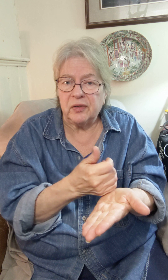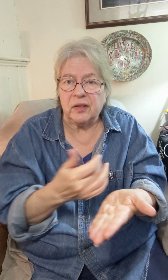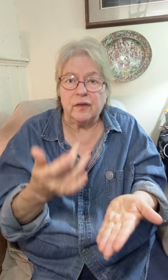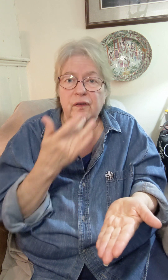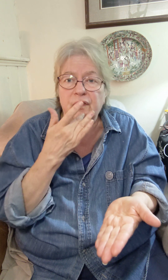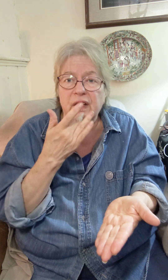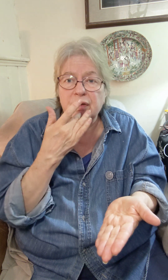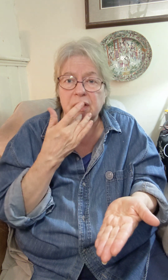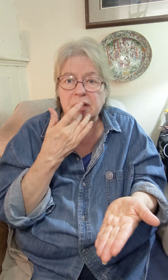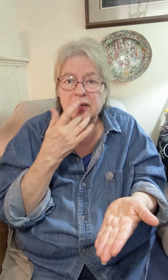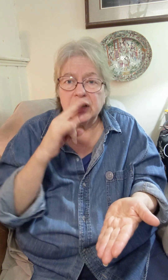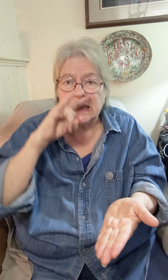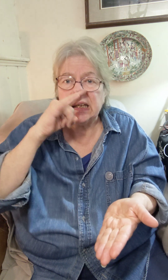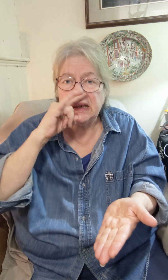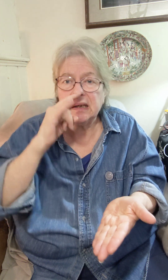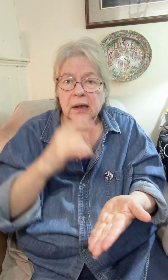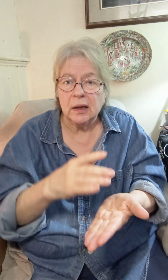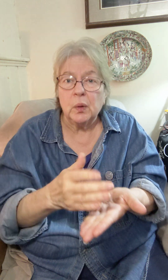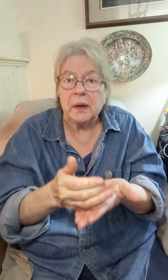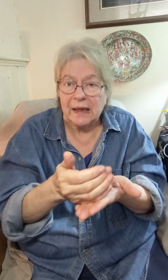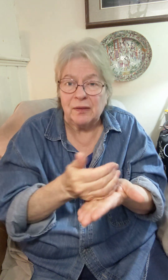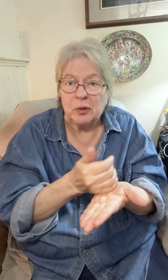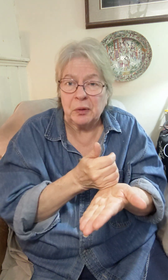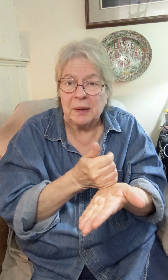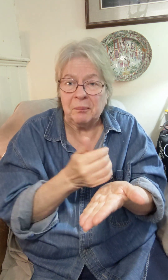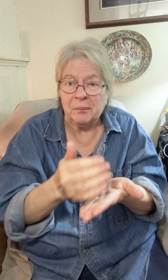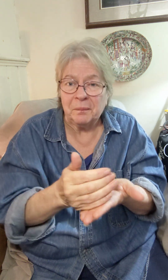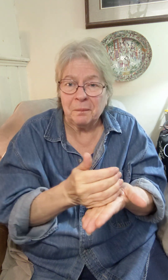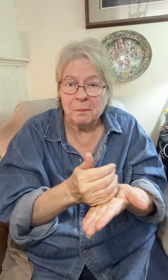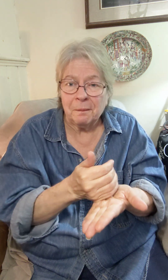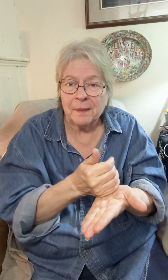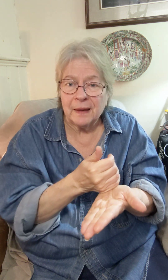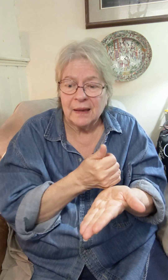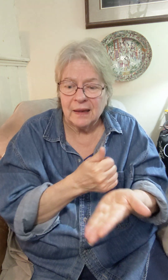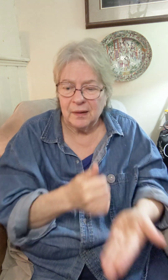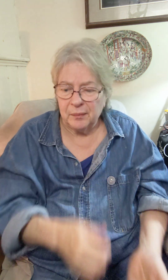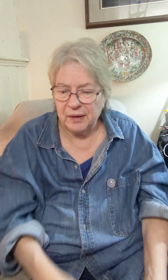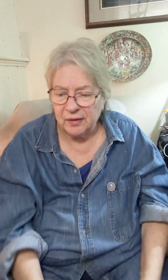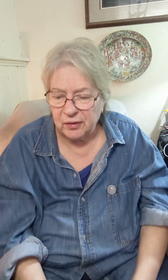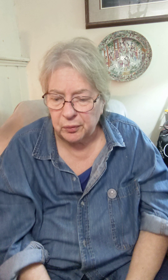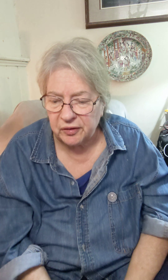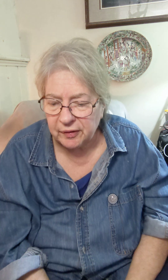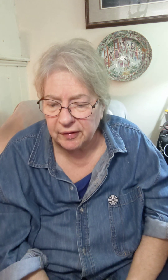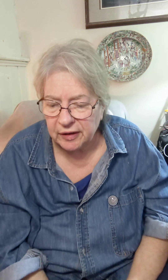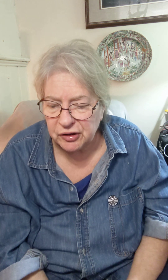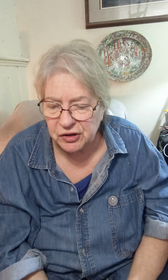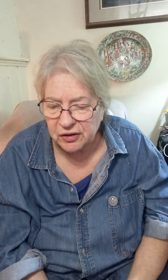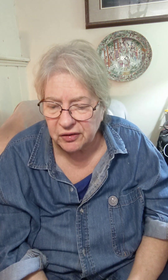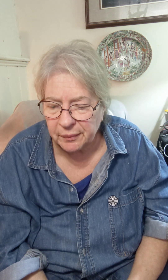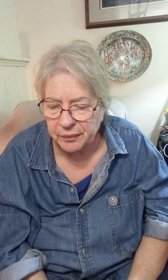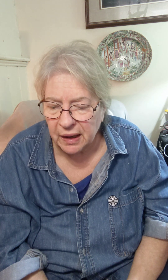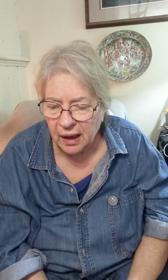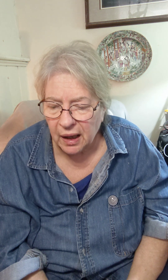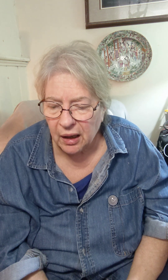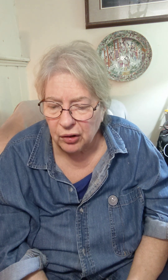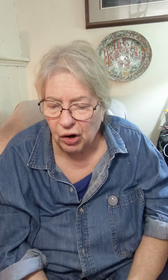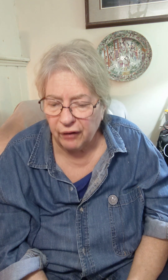the favorite kid would get the cream because it was delicious.